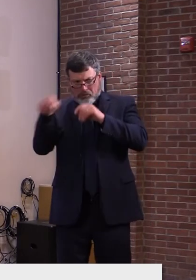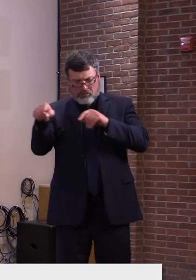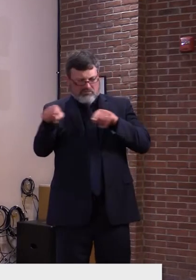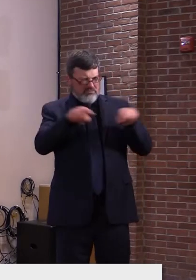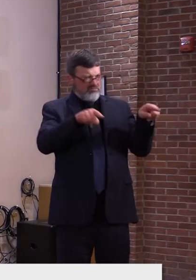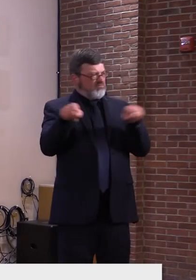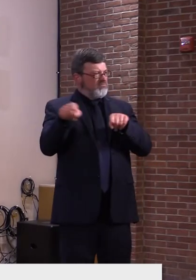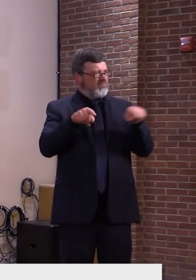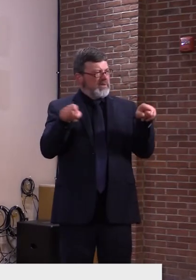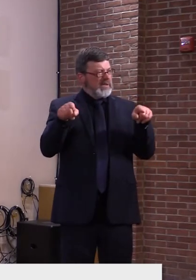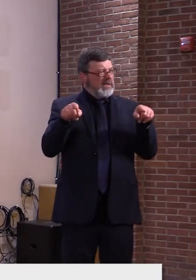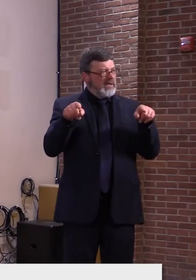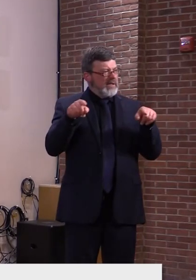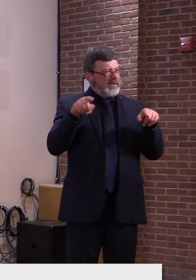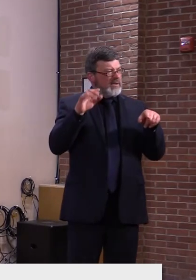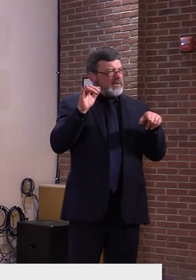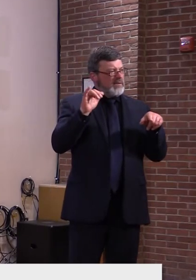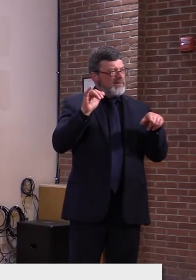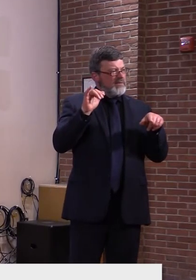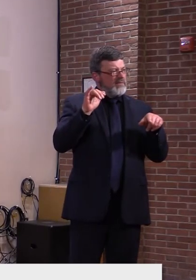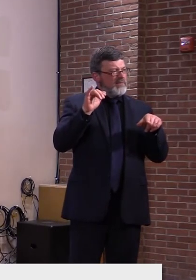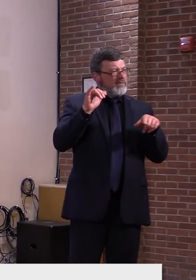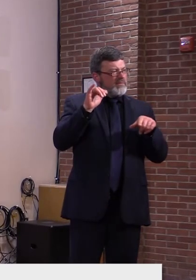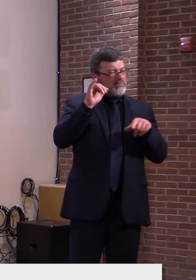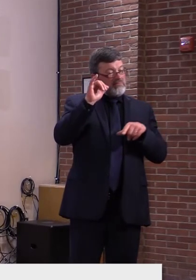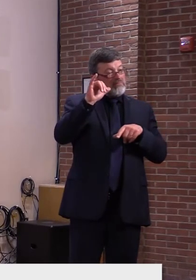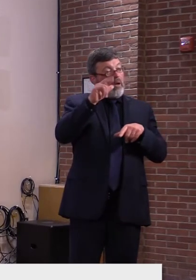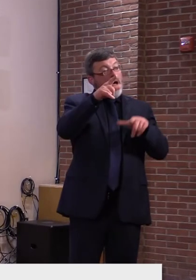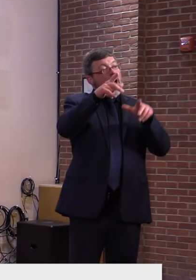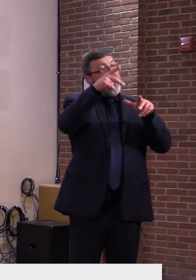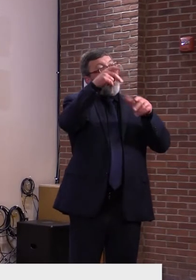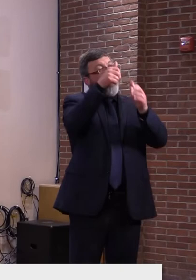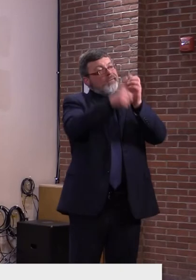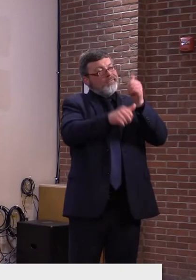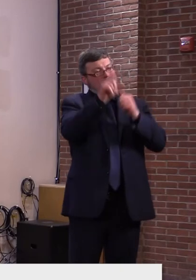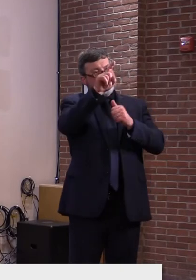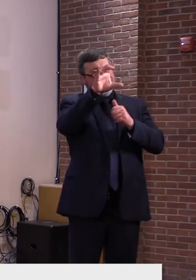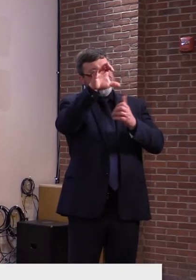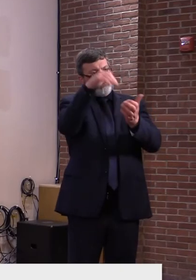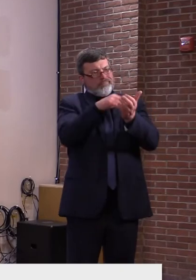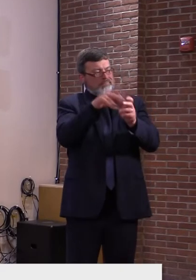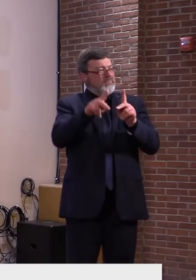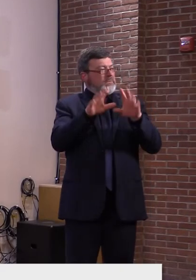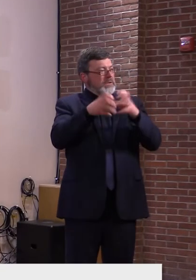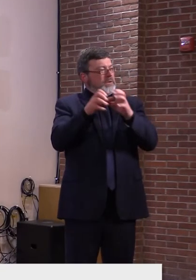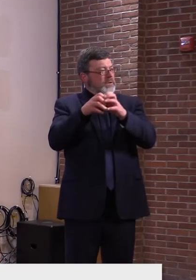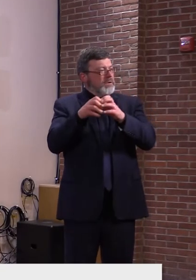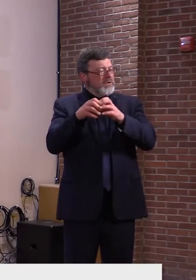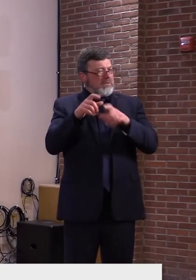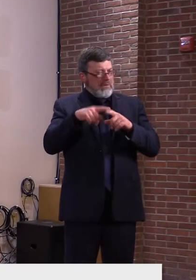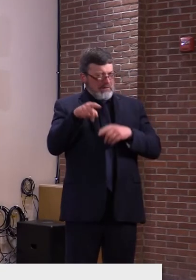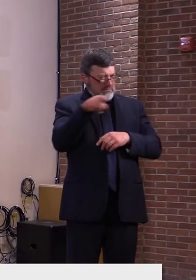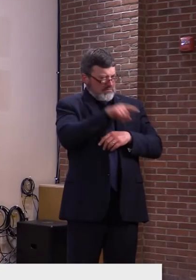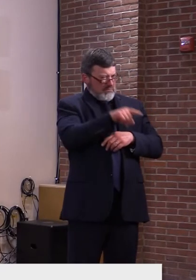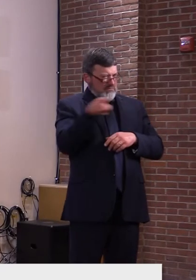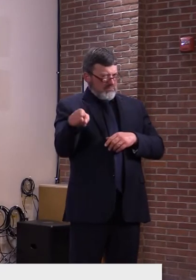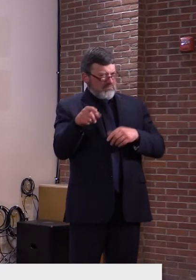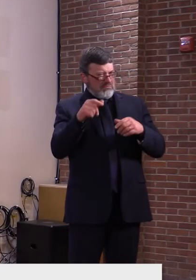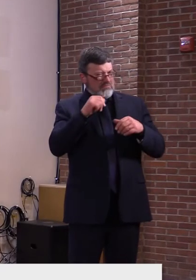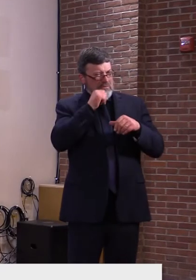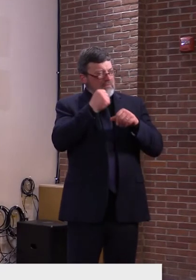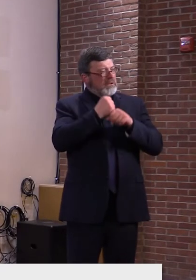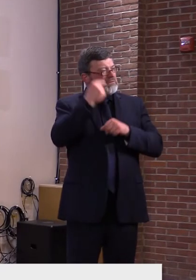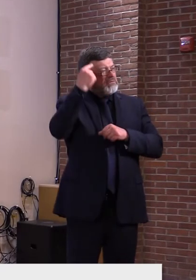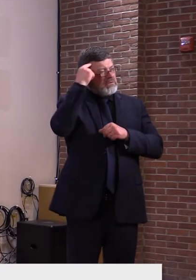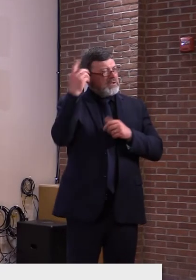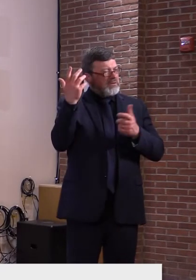between unvaccinated and vaccinated people. And when you look at the hospitalizations rate, it looks like it's doing some unusual things.